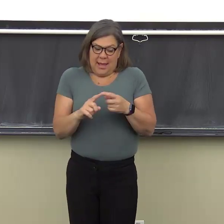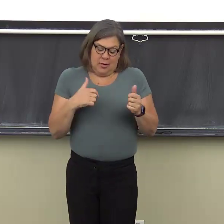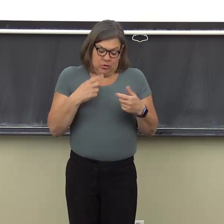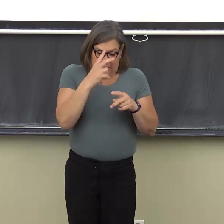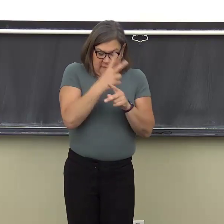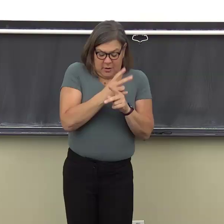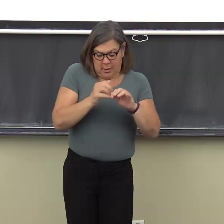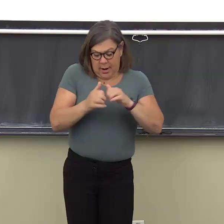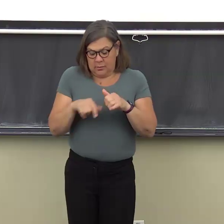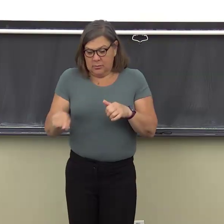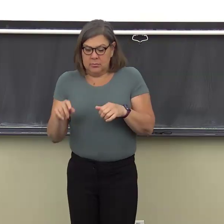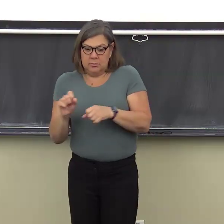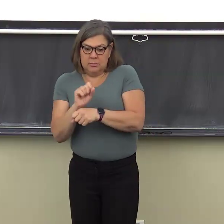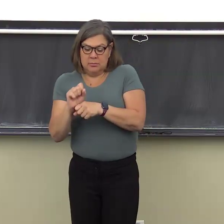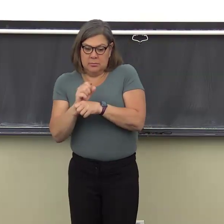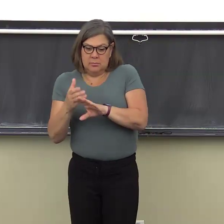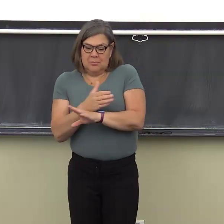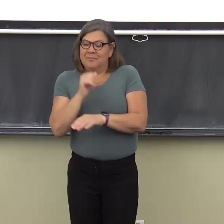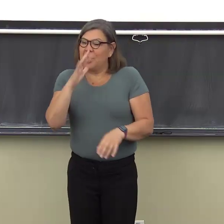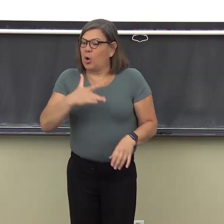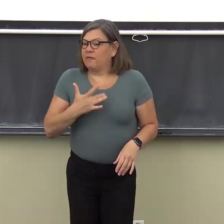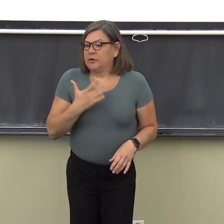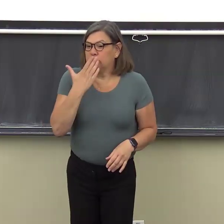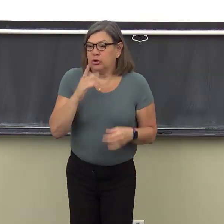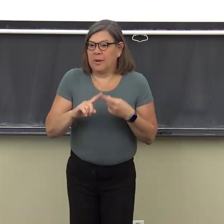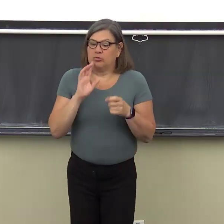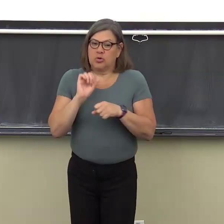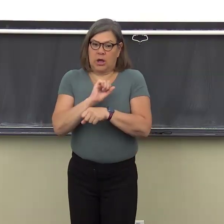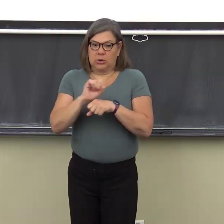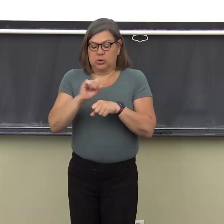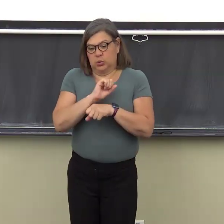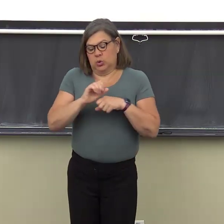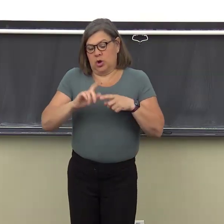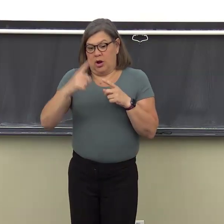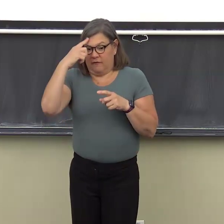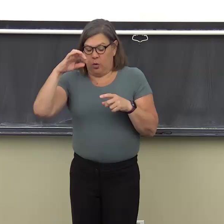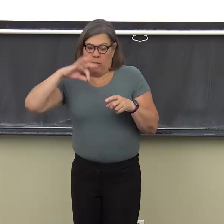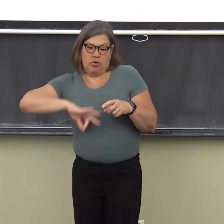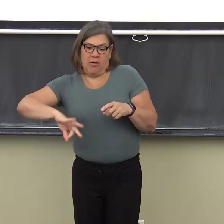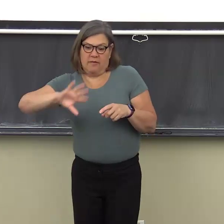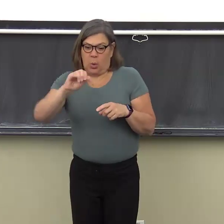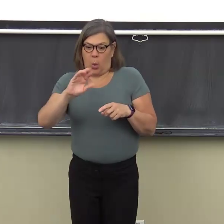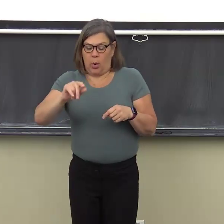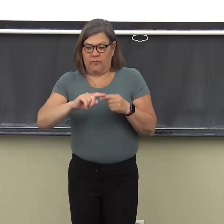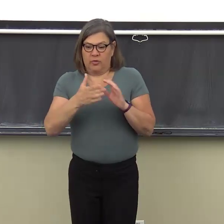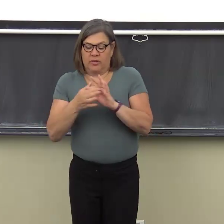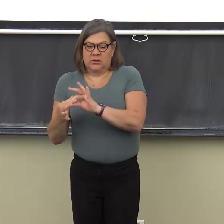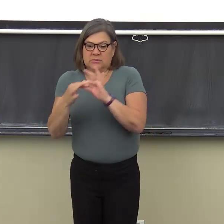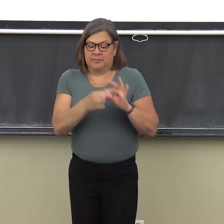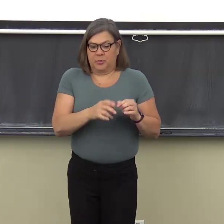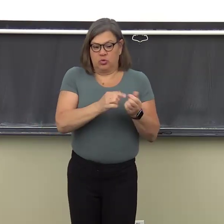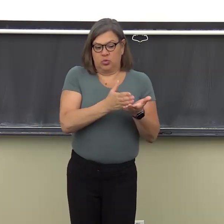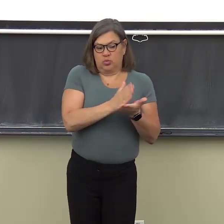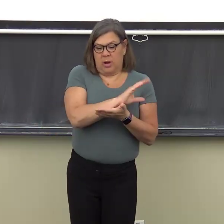out before? And I don't feel good about trying to work on the surface of a for-profit corporation for things related to rights and power. I